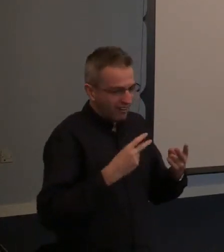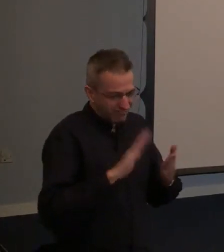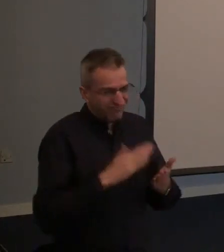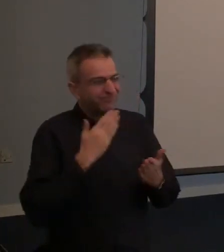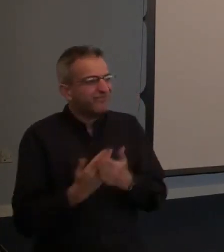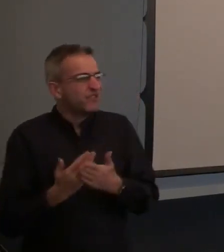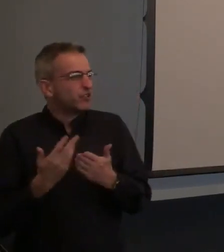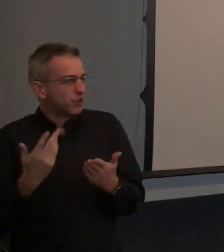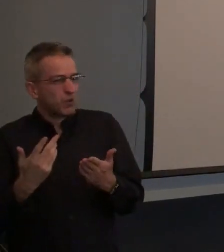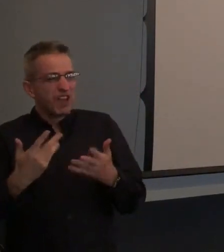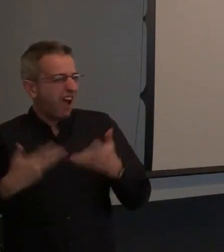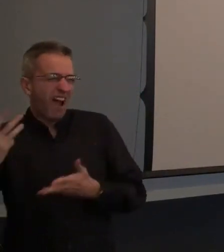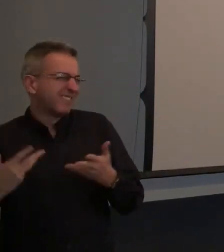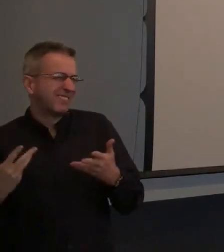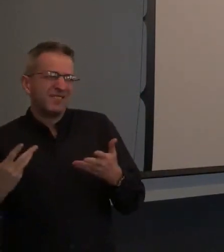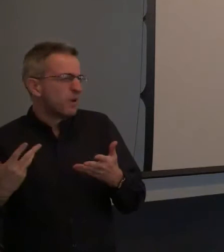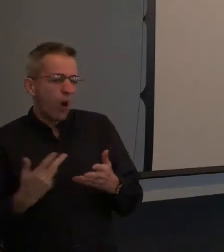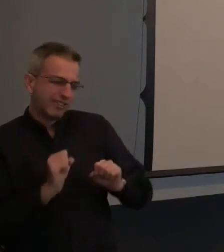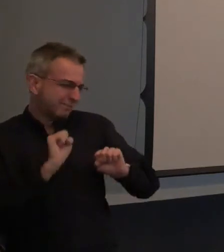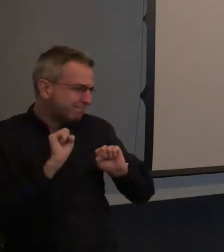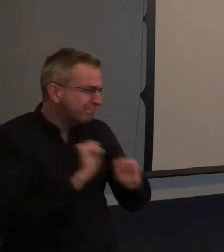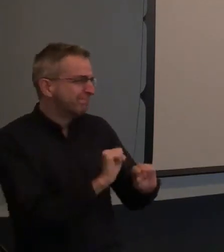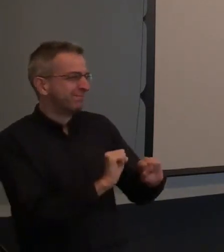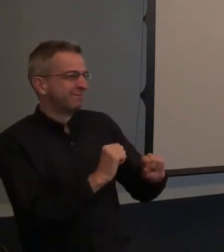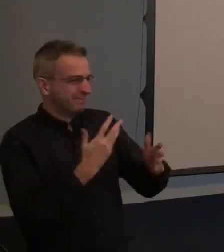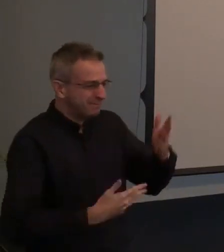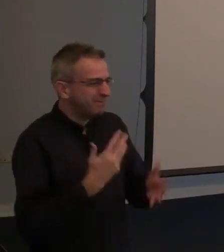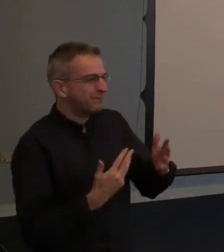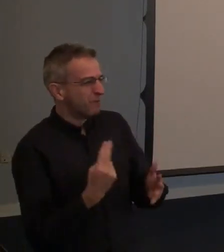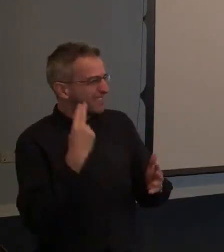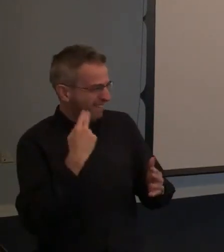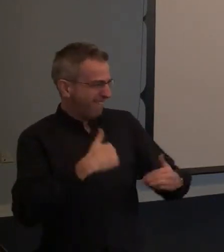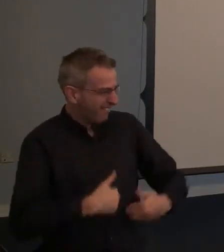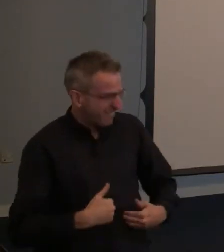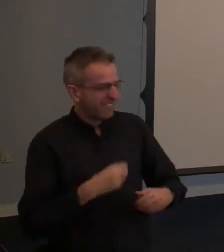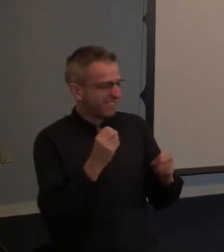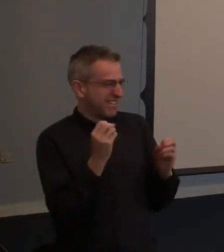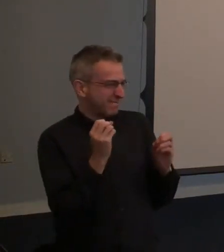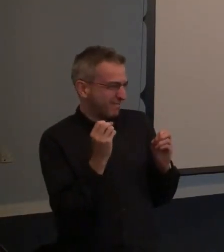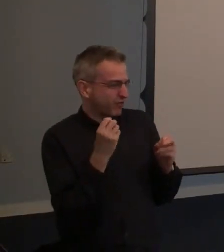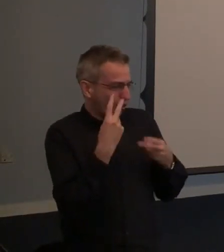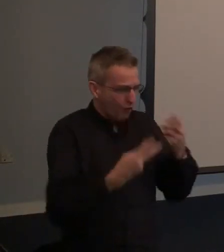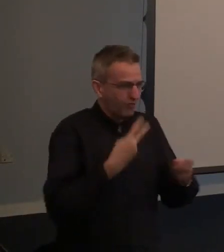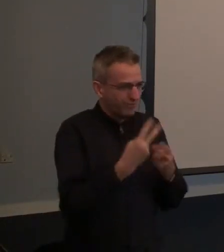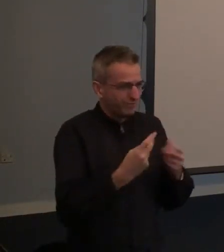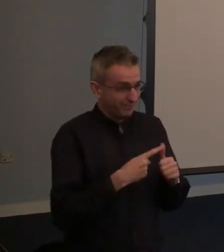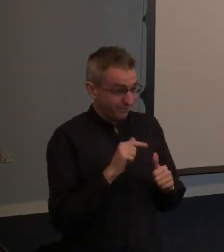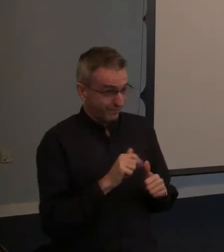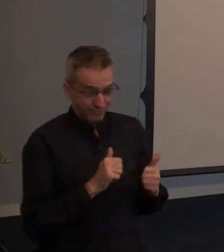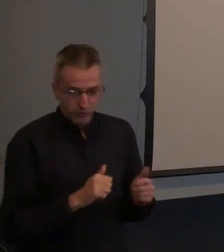know, an artist who could present mainstream songs within their deaf culture and